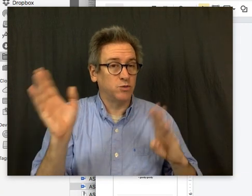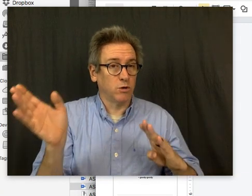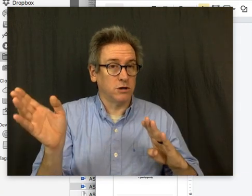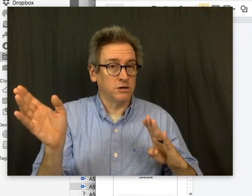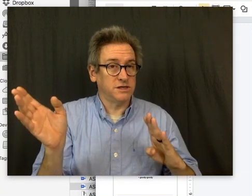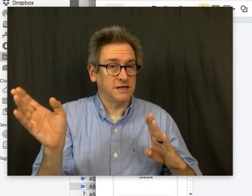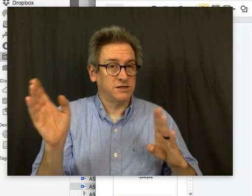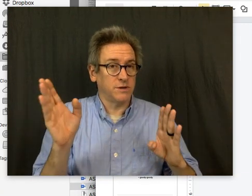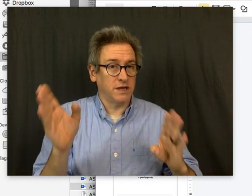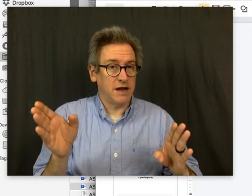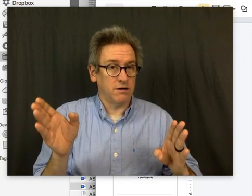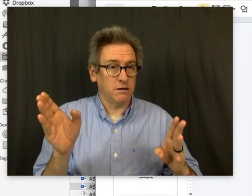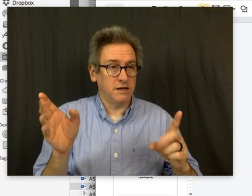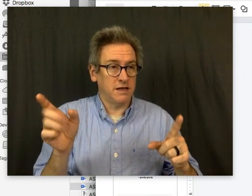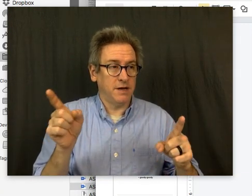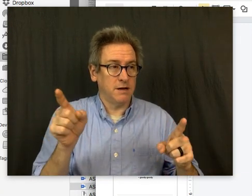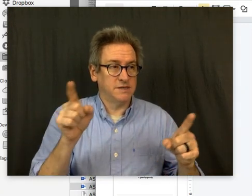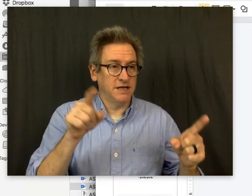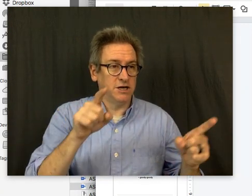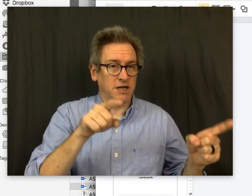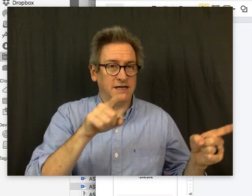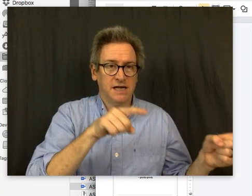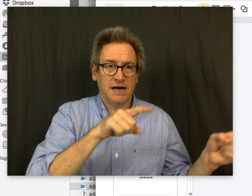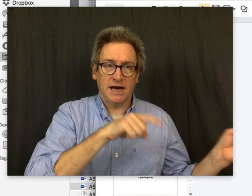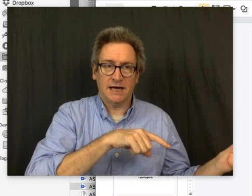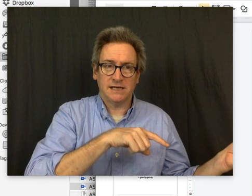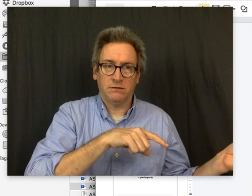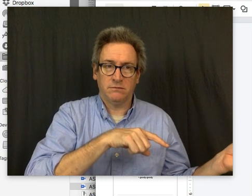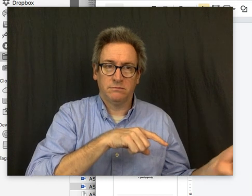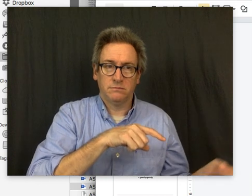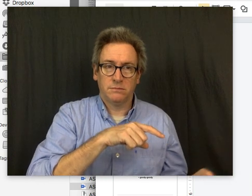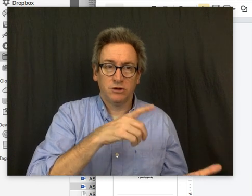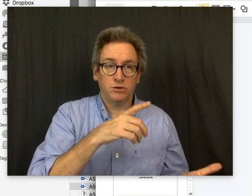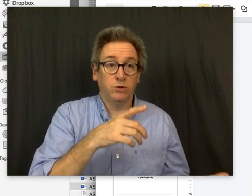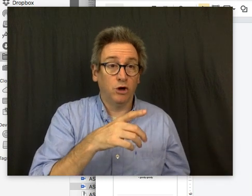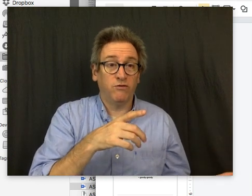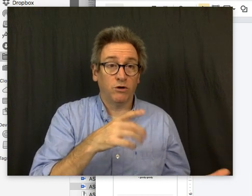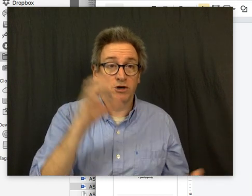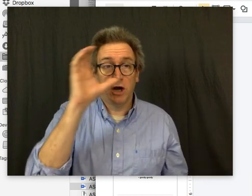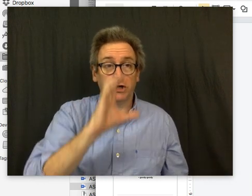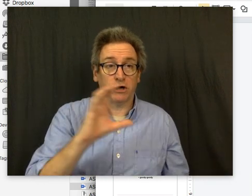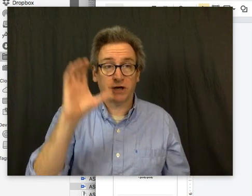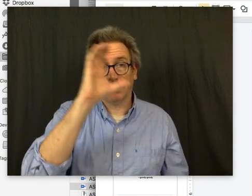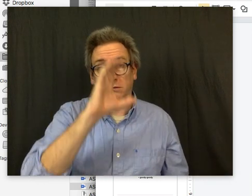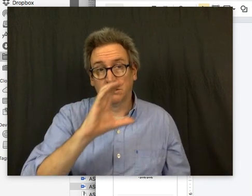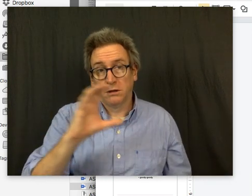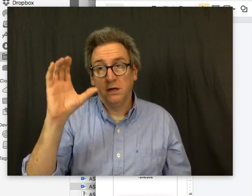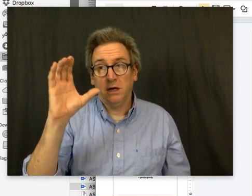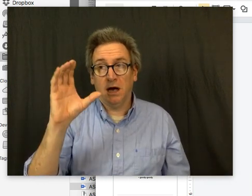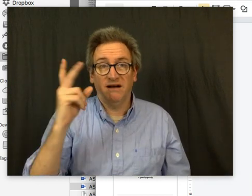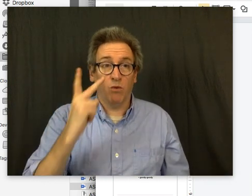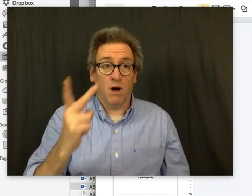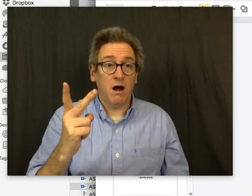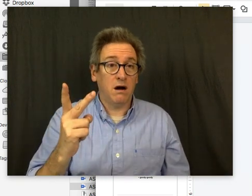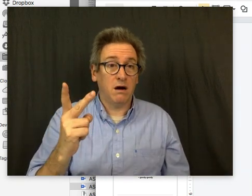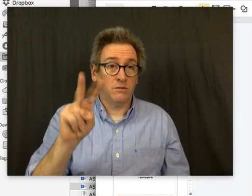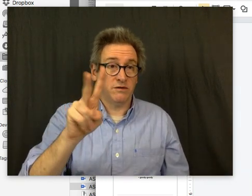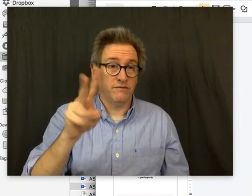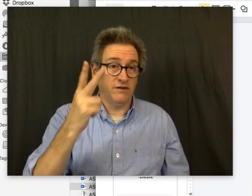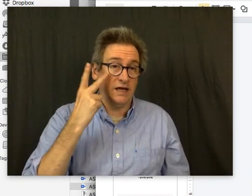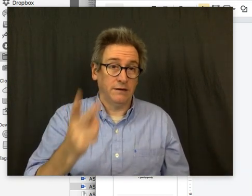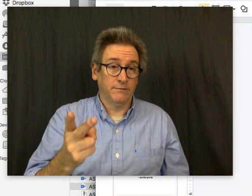French words that start with a letter that then becomes the initialized sign in ASL. To look for, chercher,